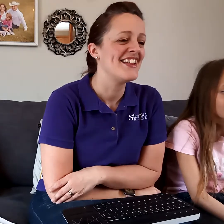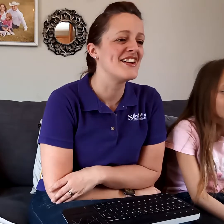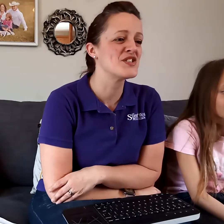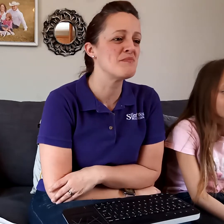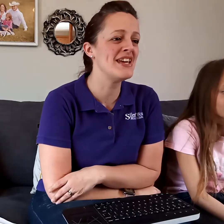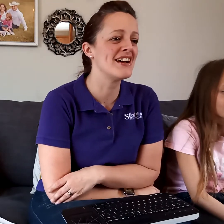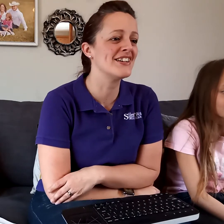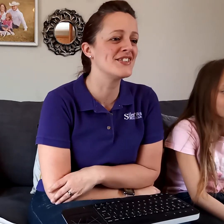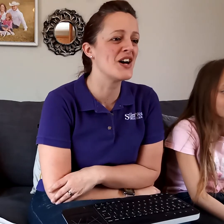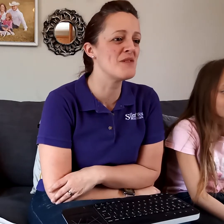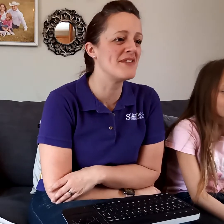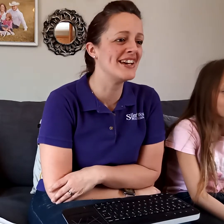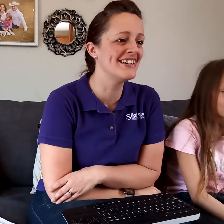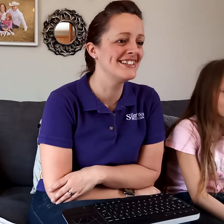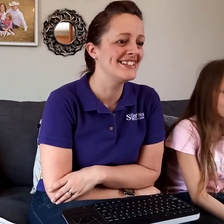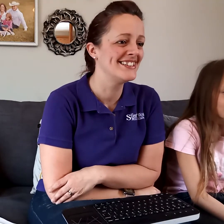There's Mia. Good job, Mia.